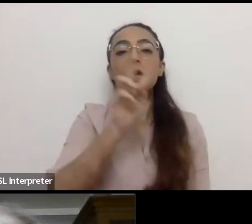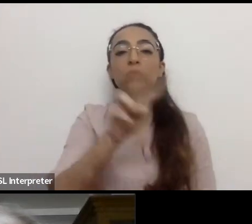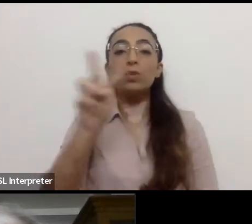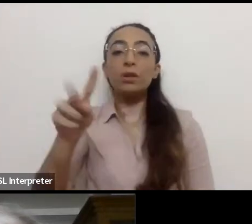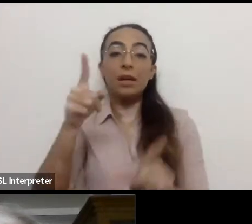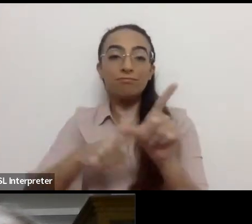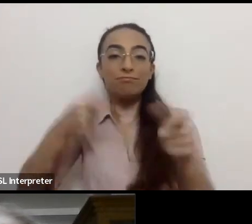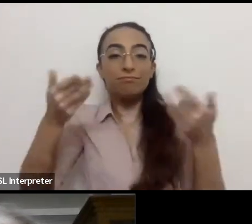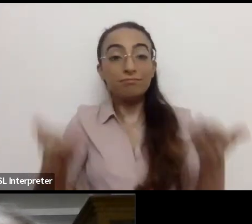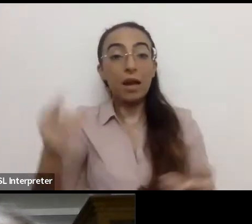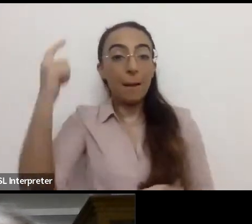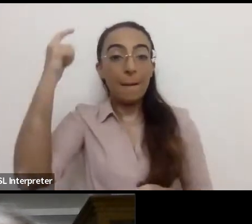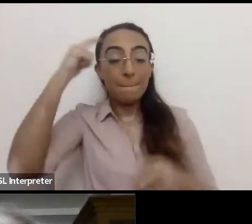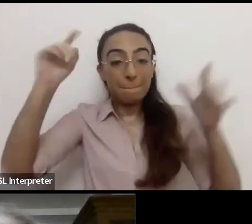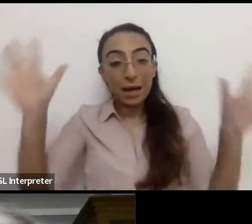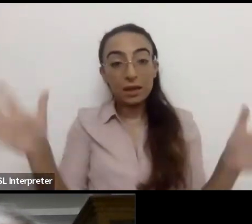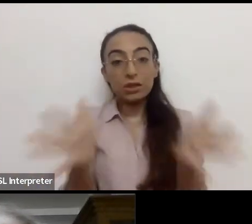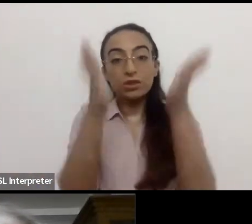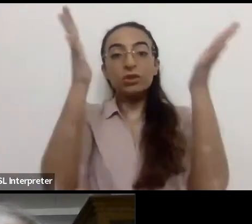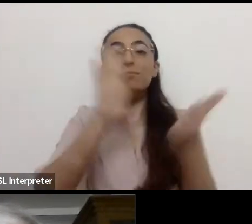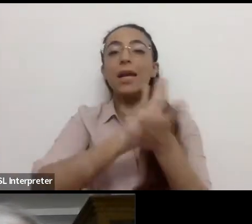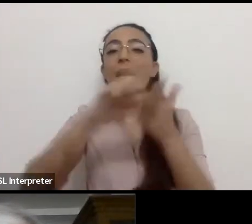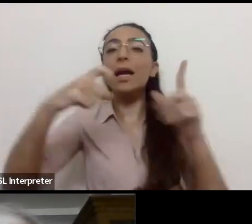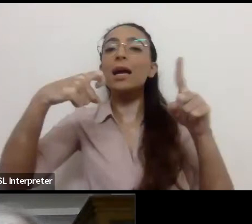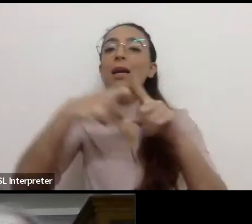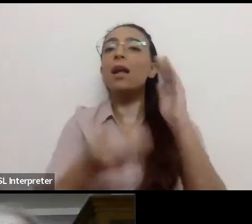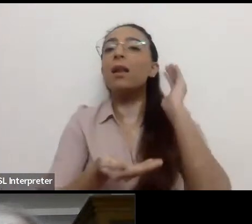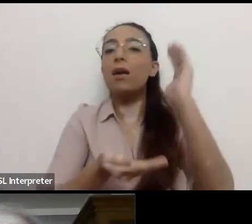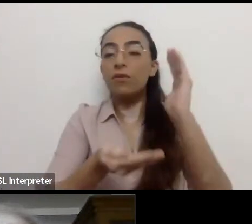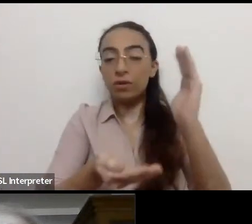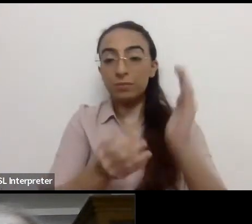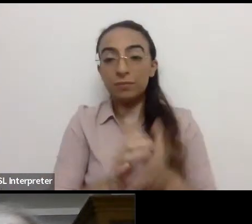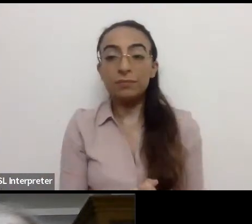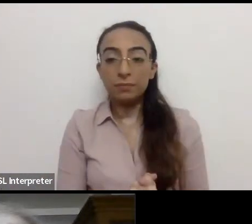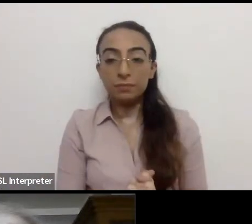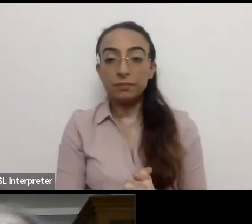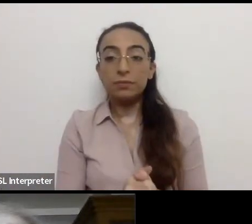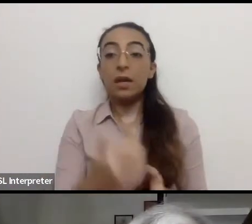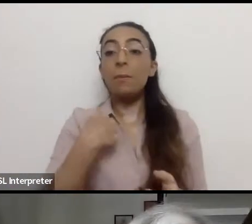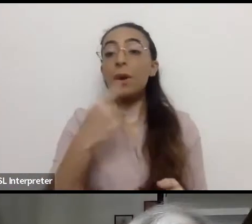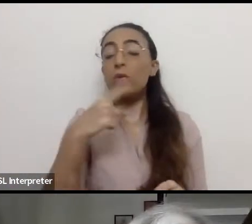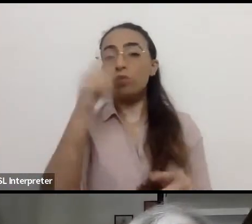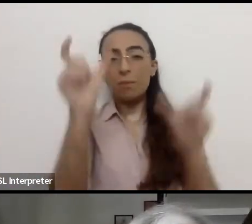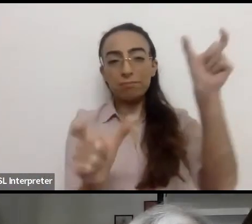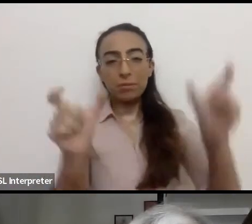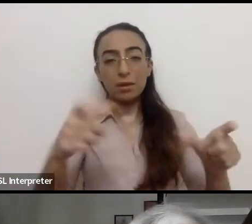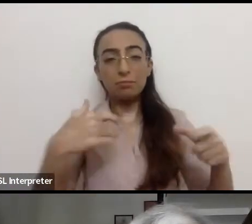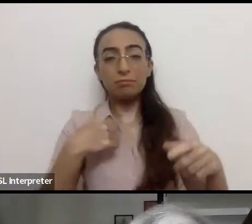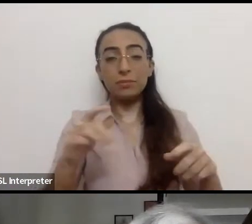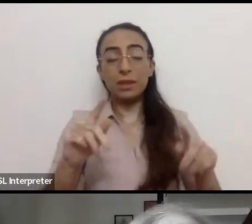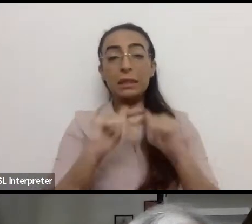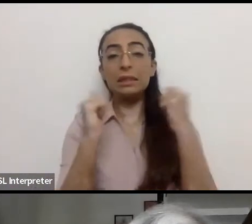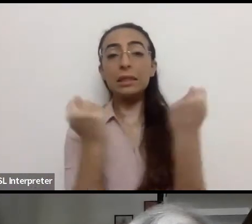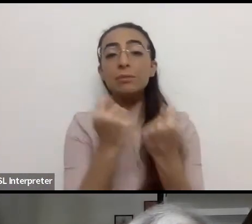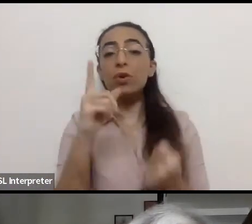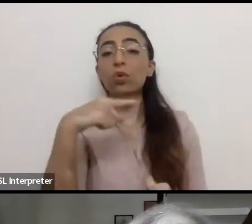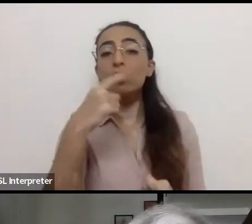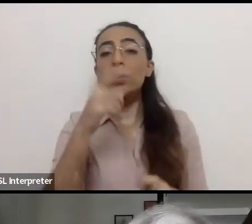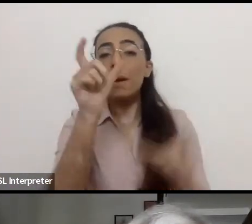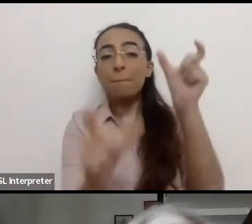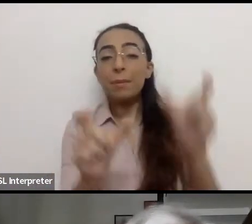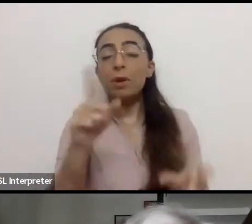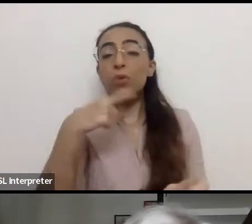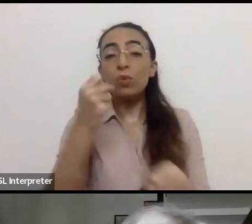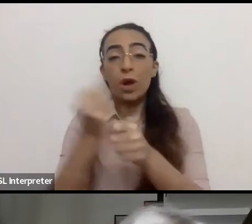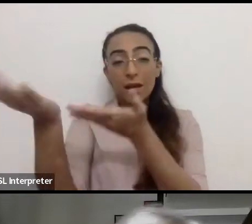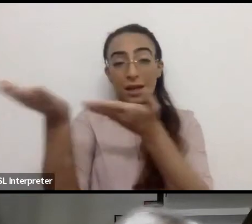NCPEDP-MIndtree Helen Keller Awards. We are joined with a host of honored